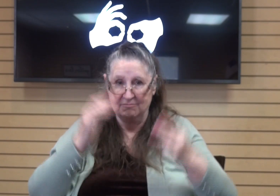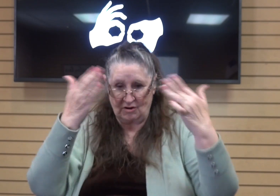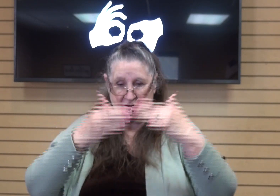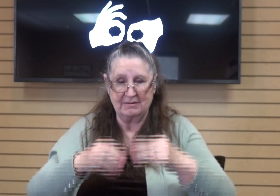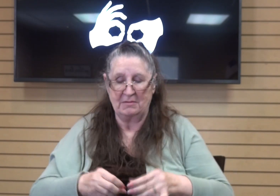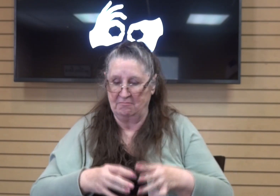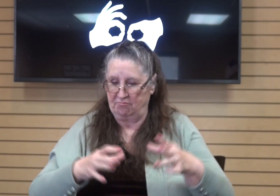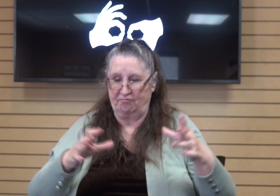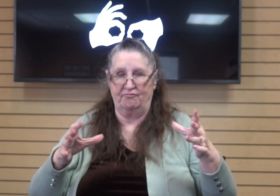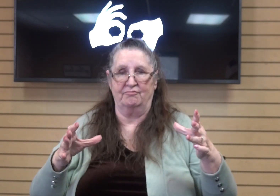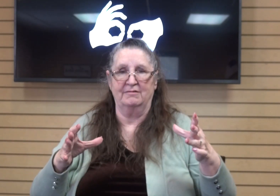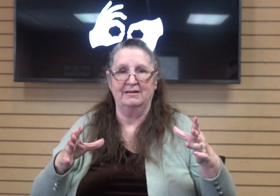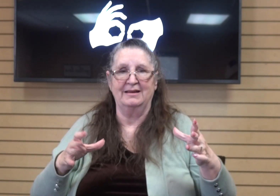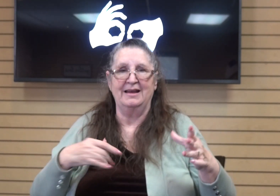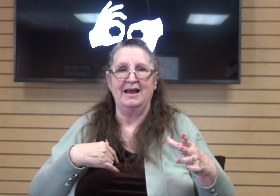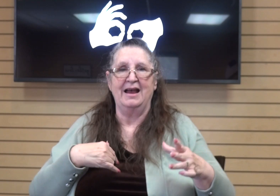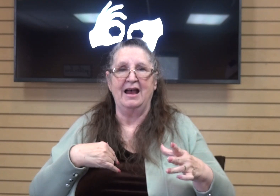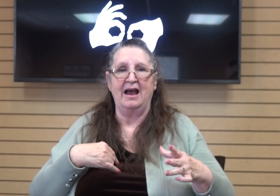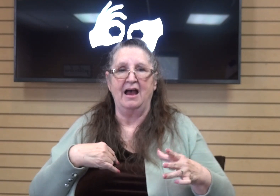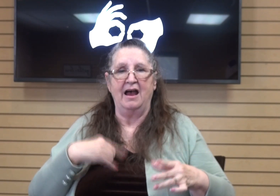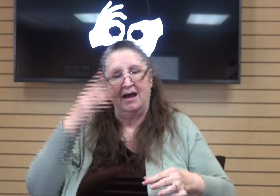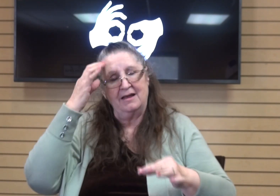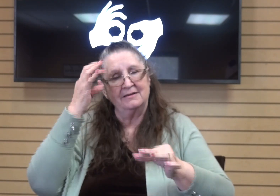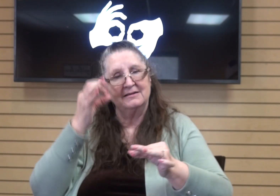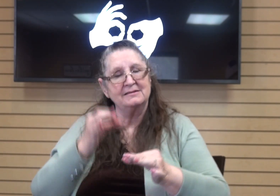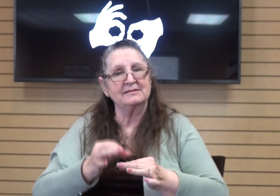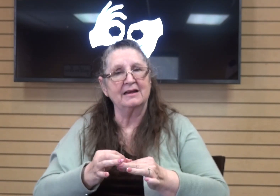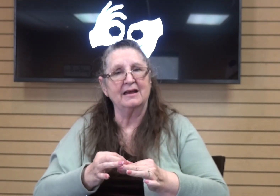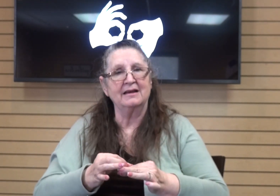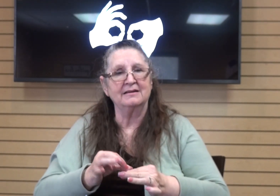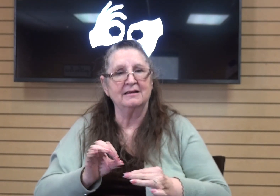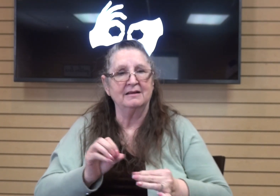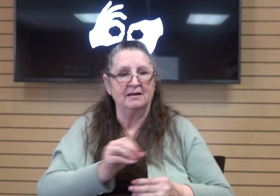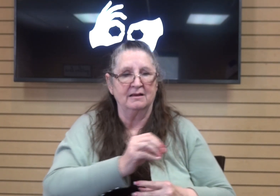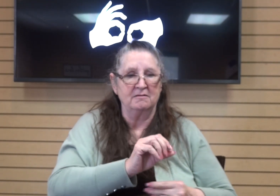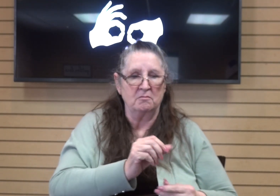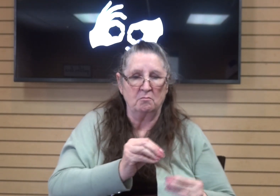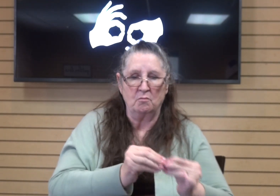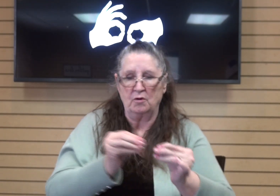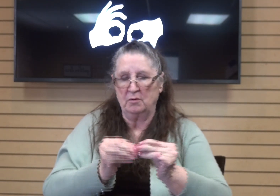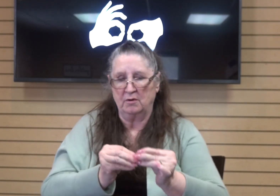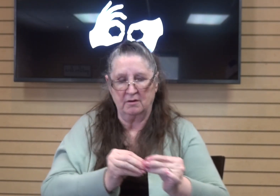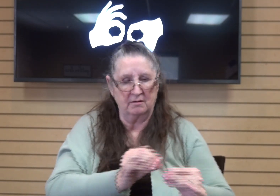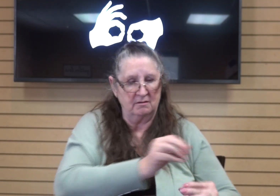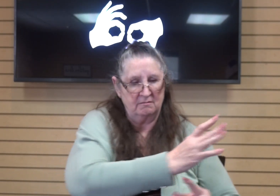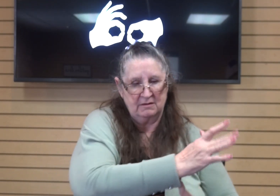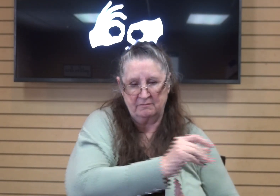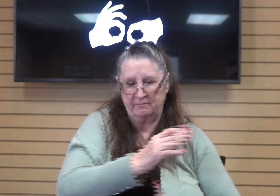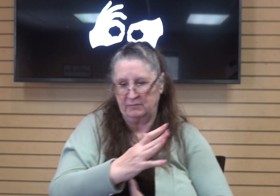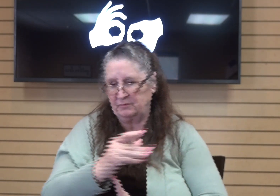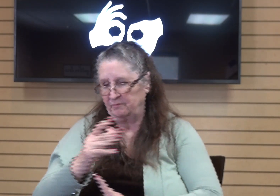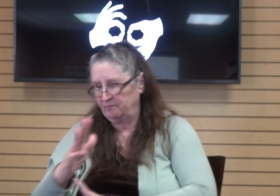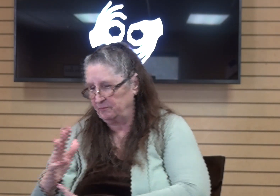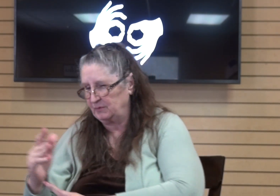well, I decided to light another candle, and another candle, and another candle. And before